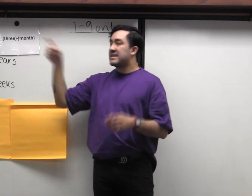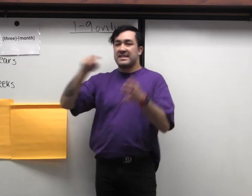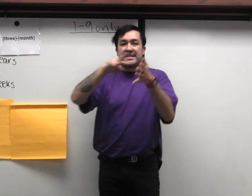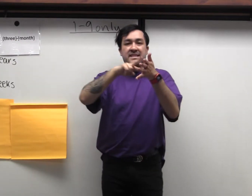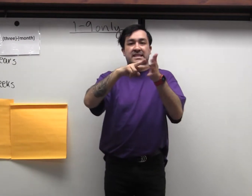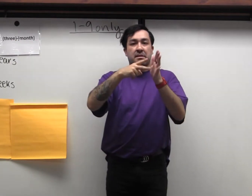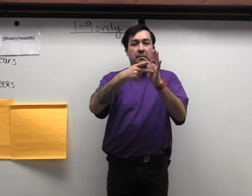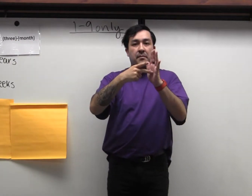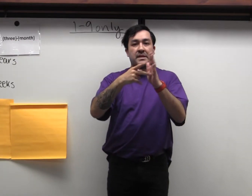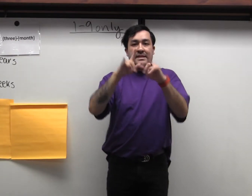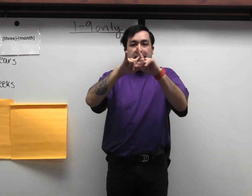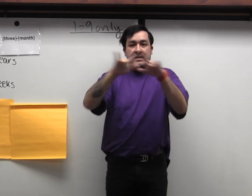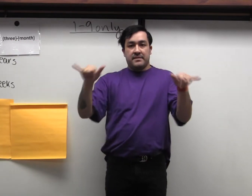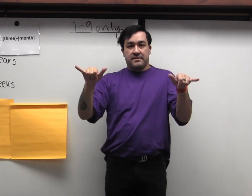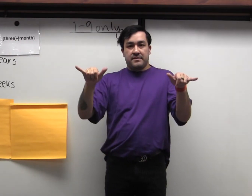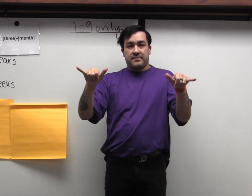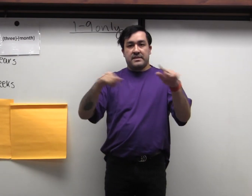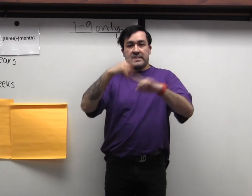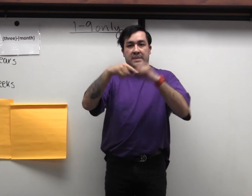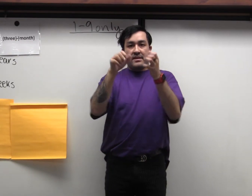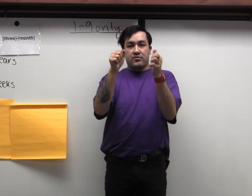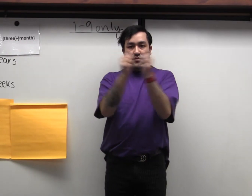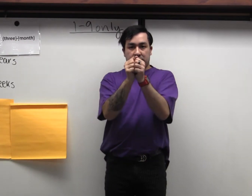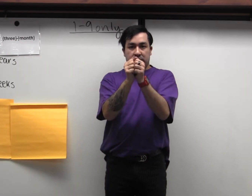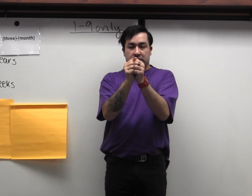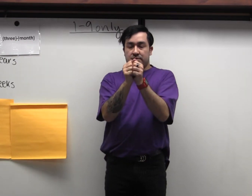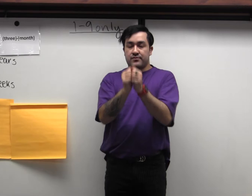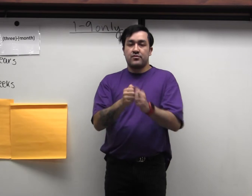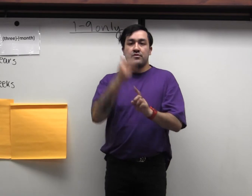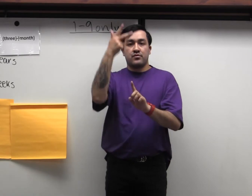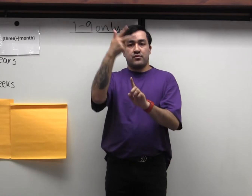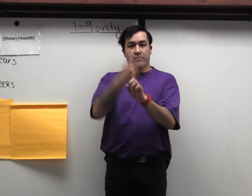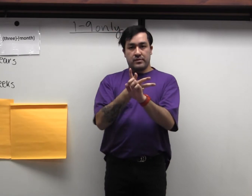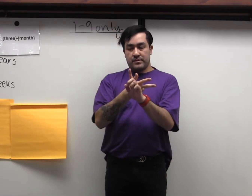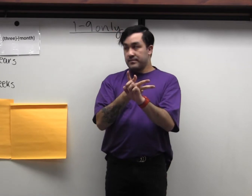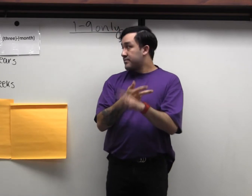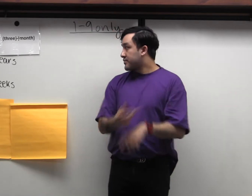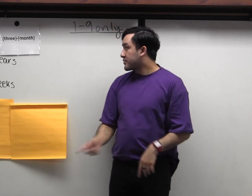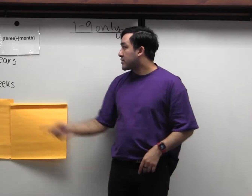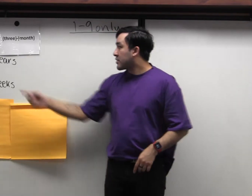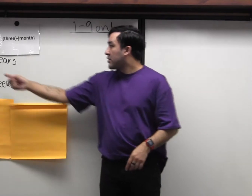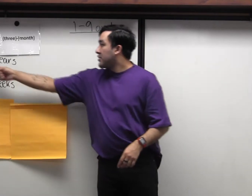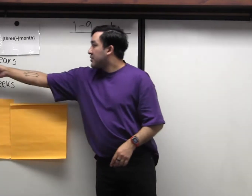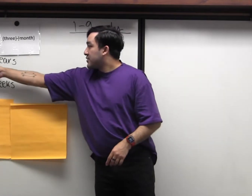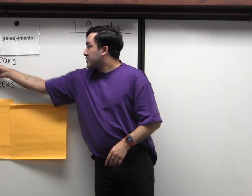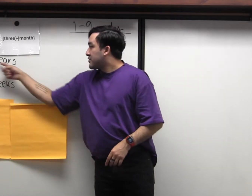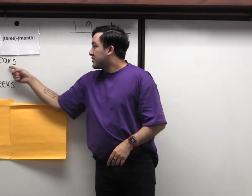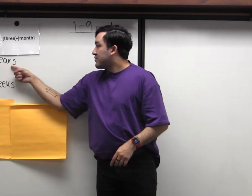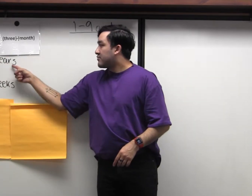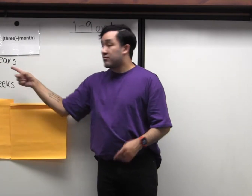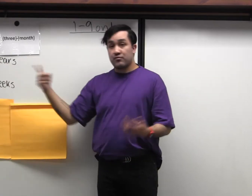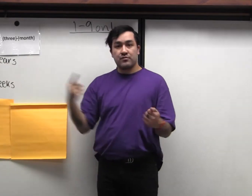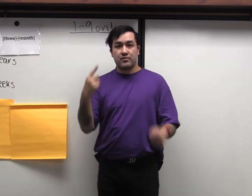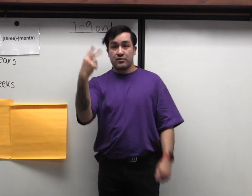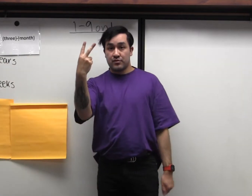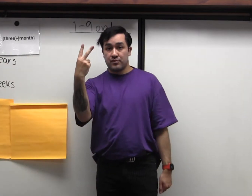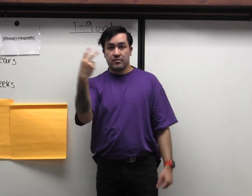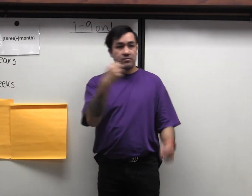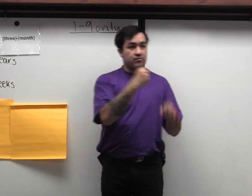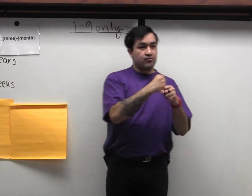that's again to kind of show you that it's at the same time, it's something different, it's not like your other class rules, so it's slightly different on